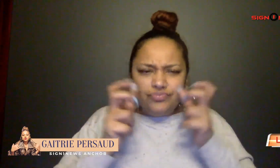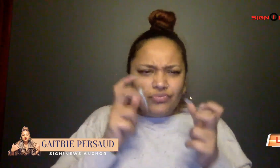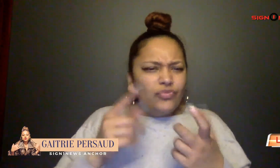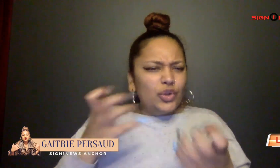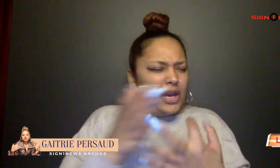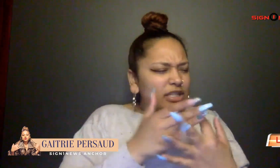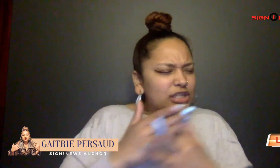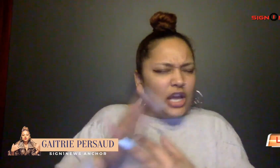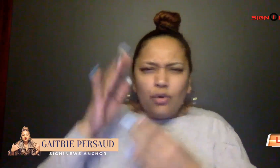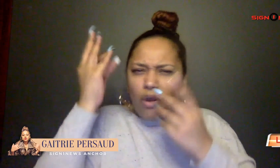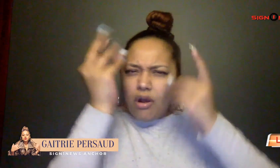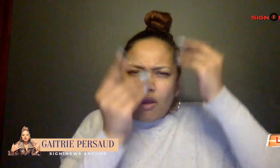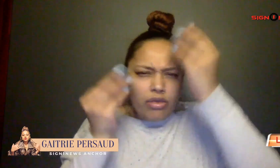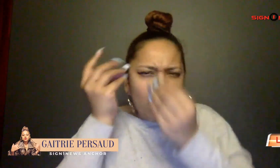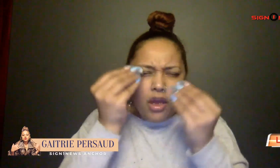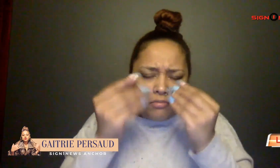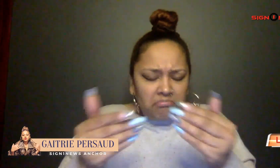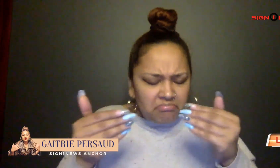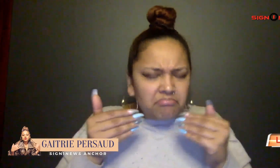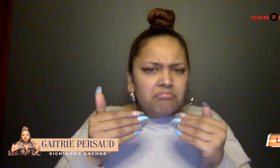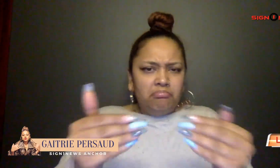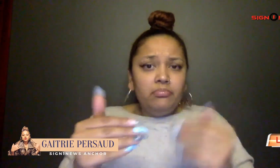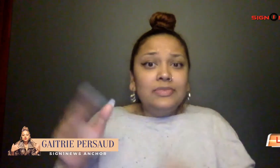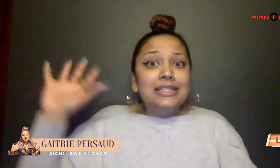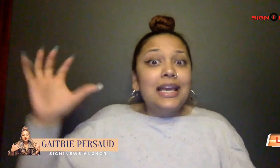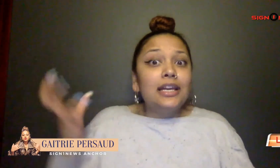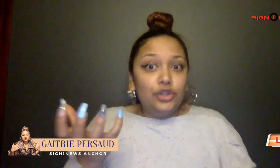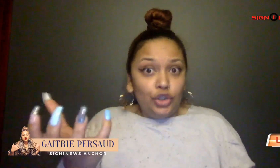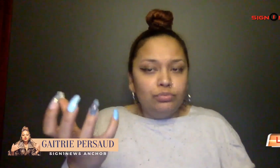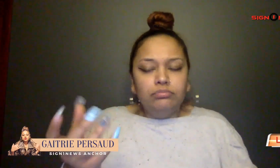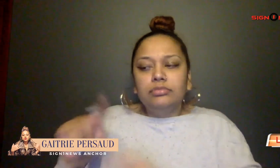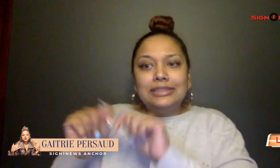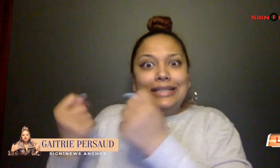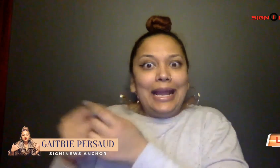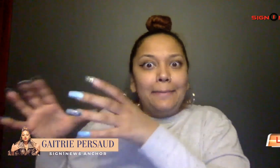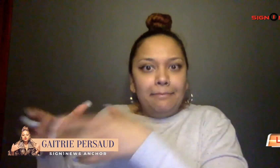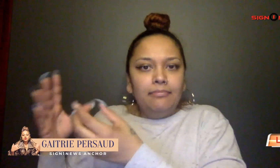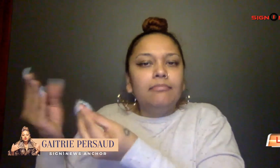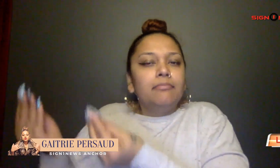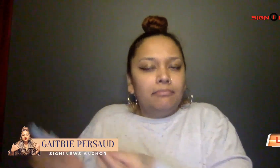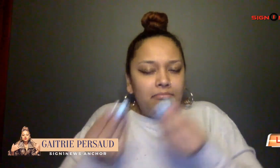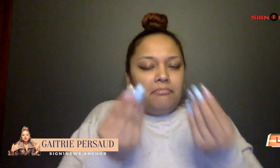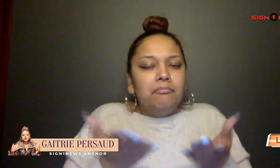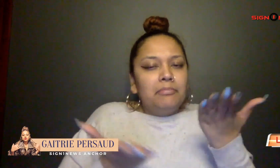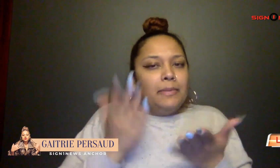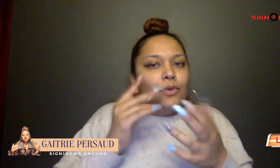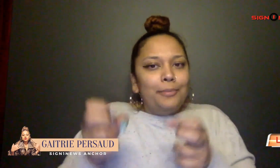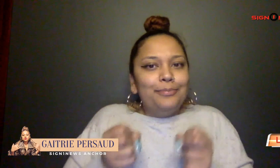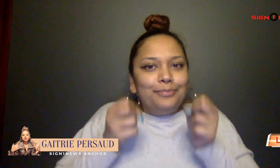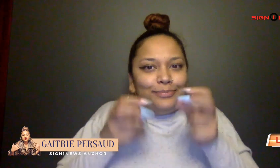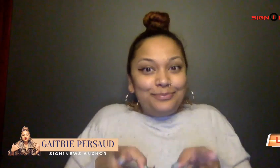if you post an interesting comment during this update we may add it at the bottom of the screen